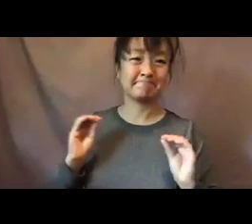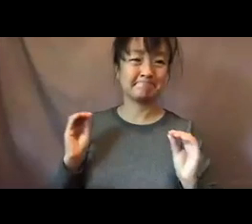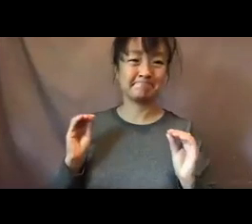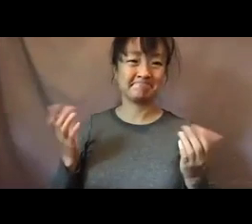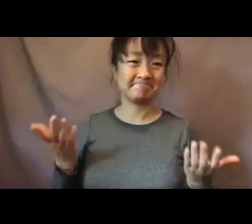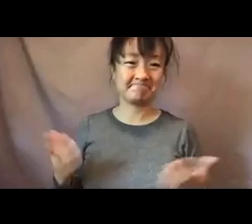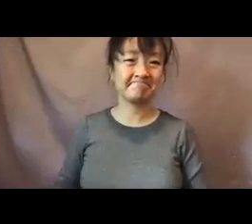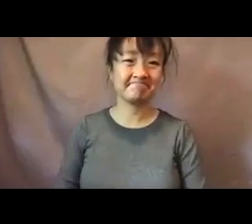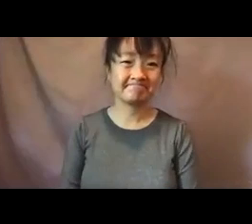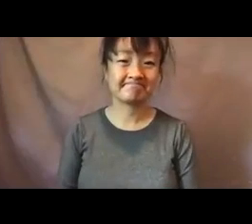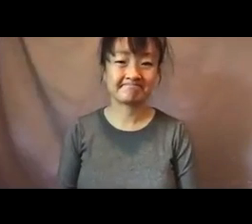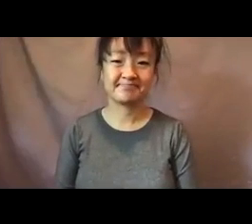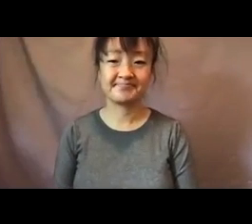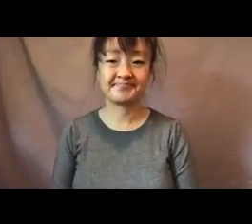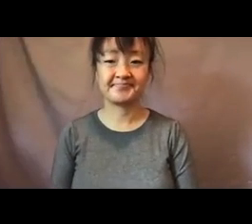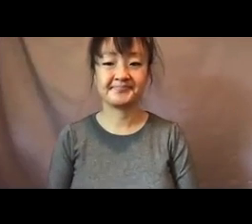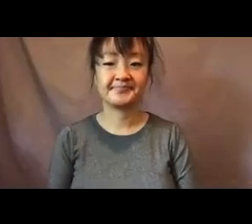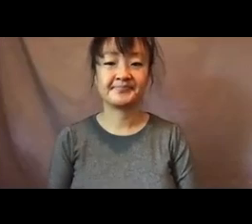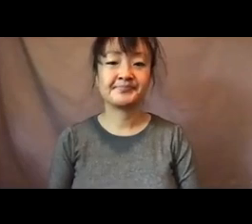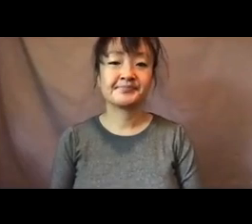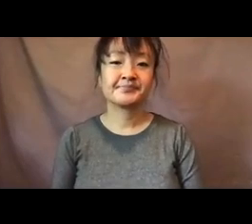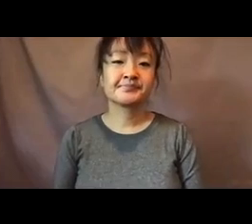right? Hold